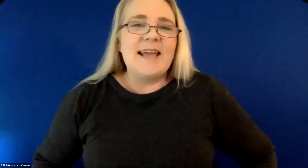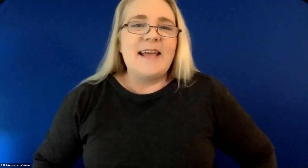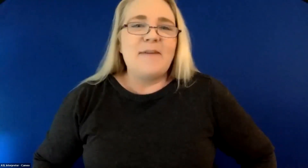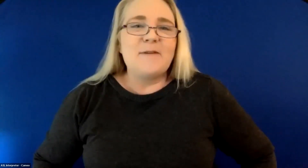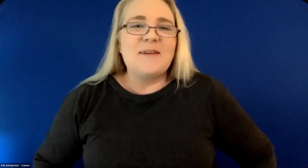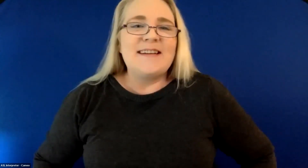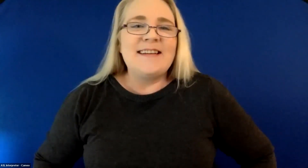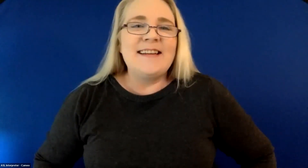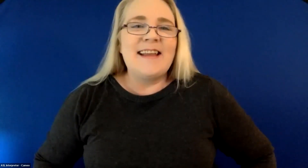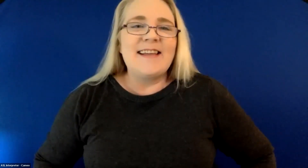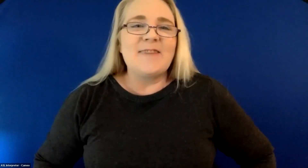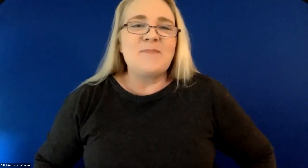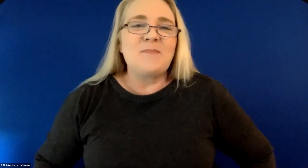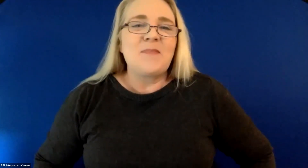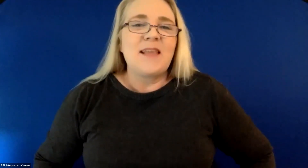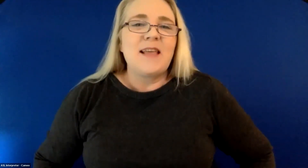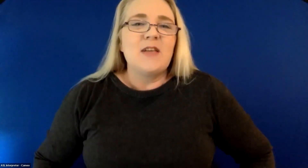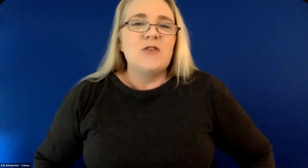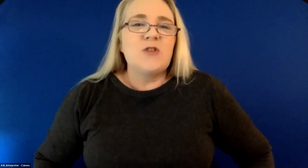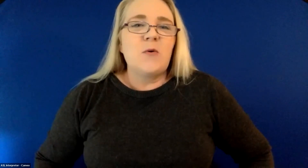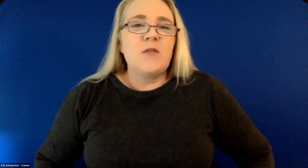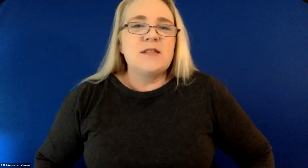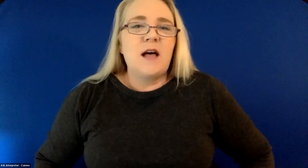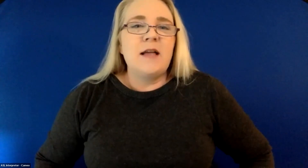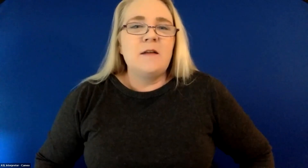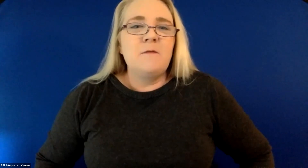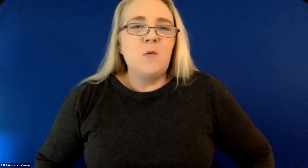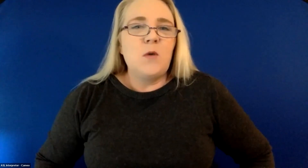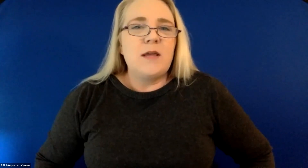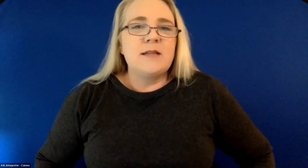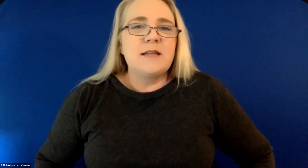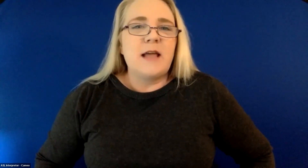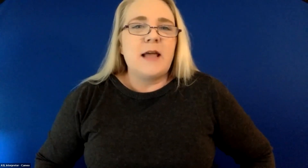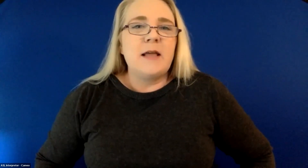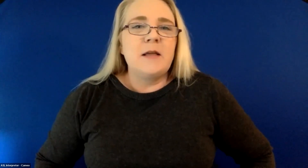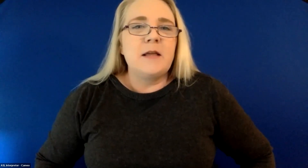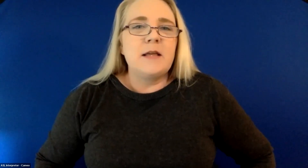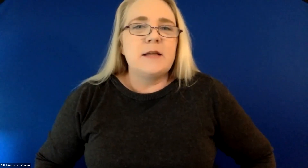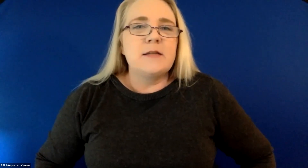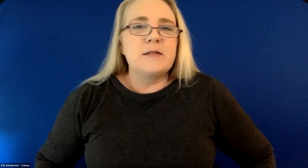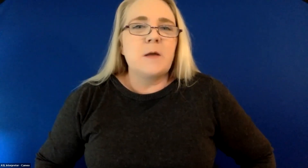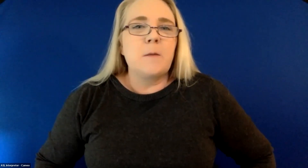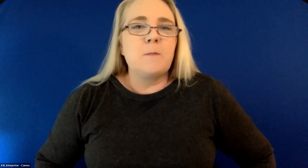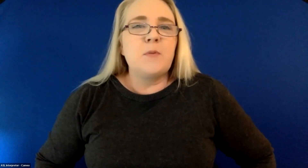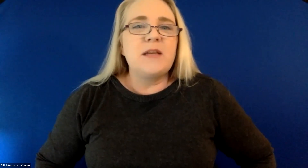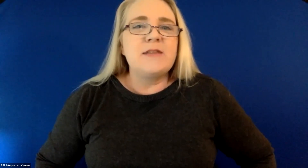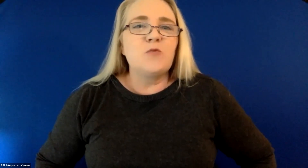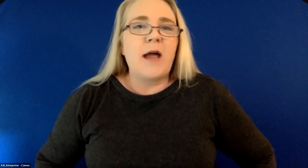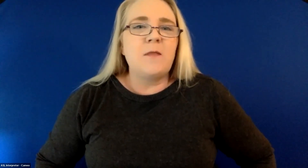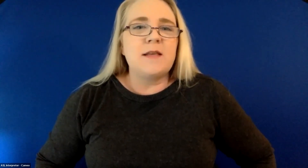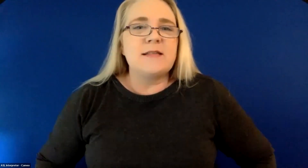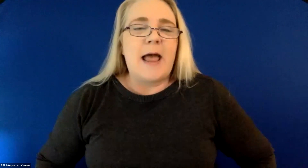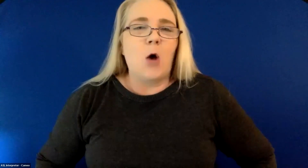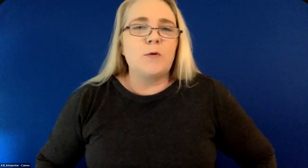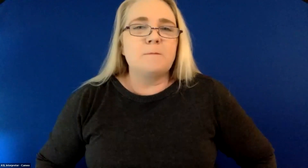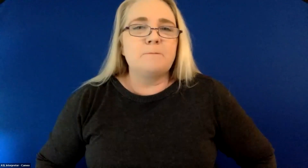Hi, everyone. Hey there. So the sign of the week today is, please